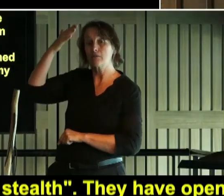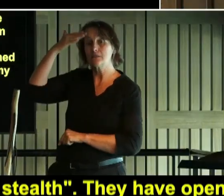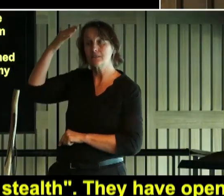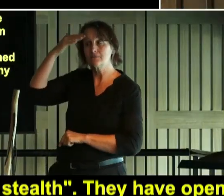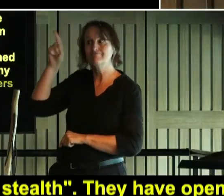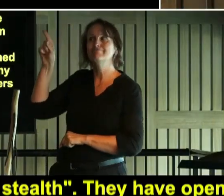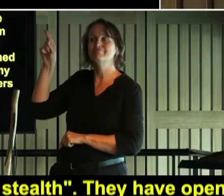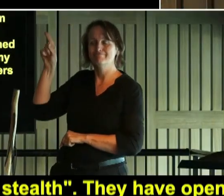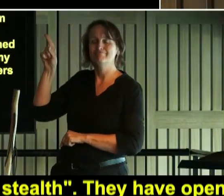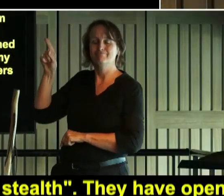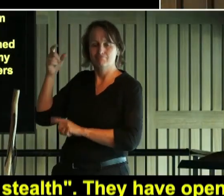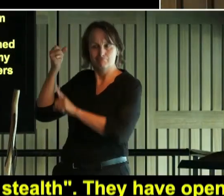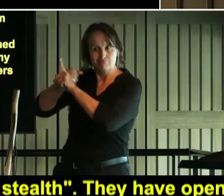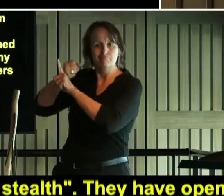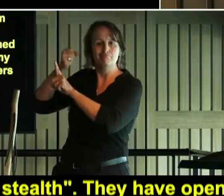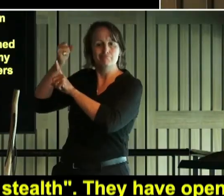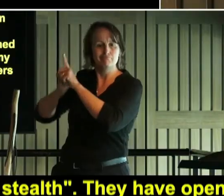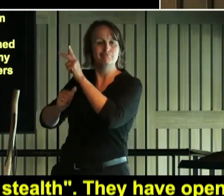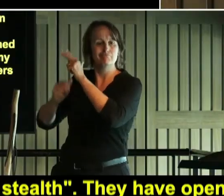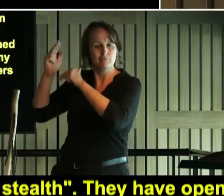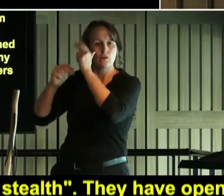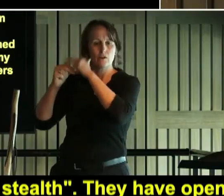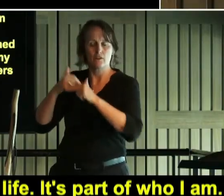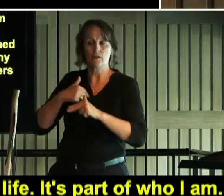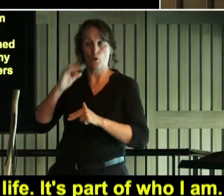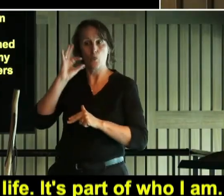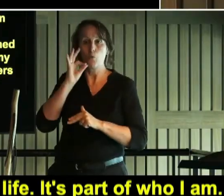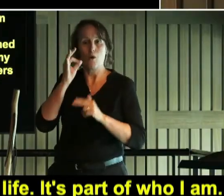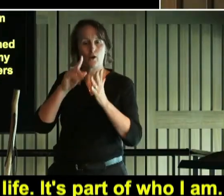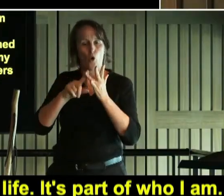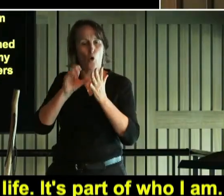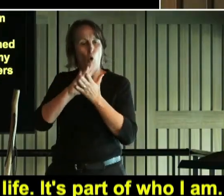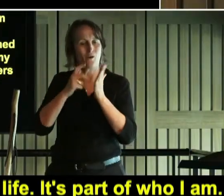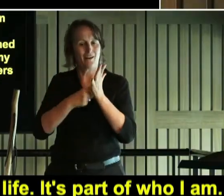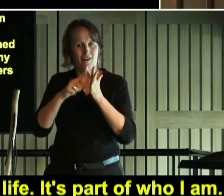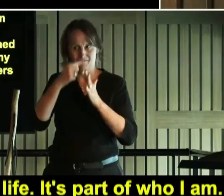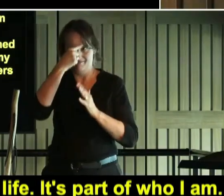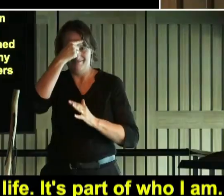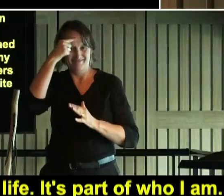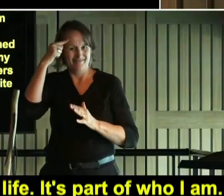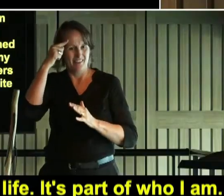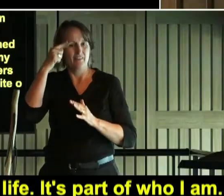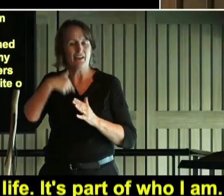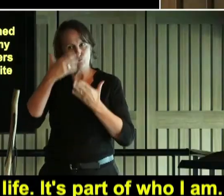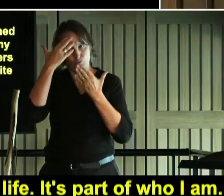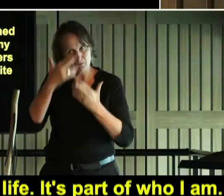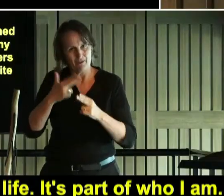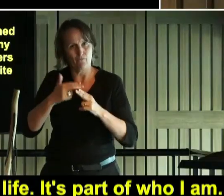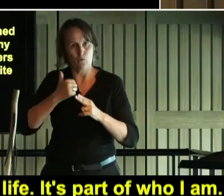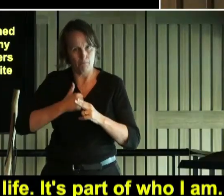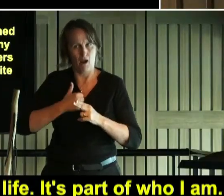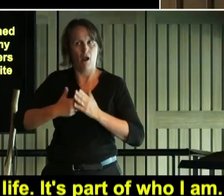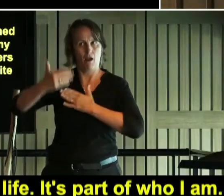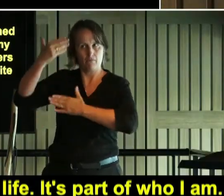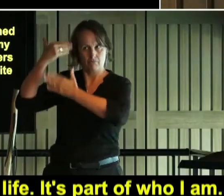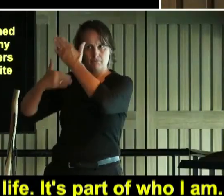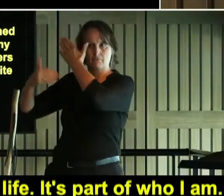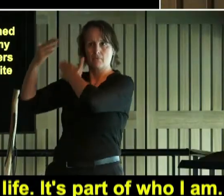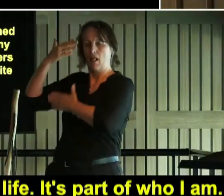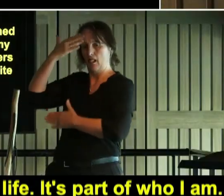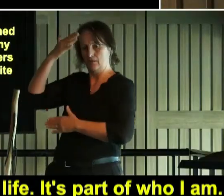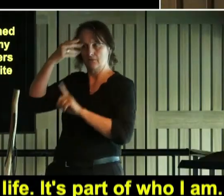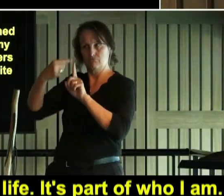with me, and that's why I wear the white ochre, because that's me acknowledging and respecting my ancestors and my elders that got me here